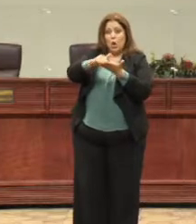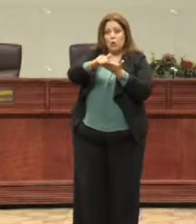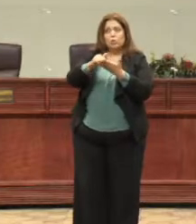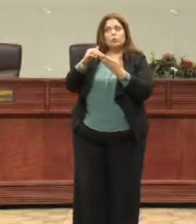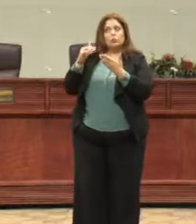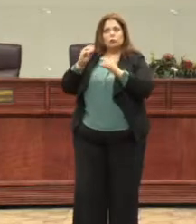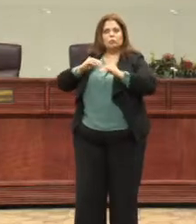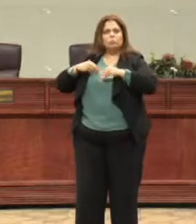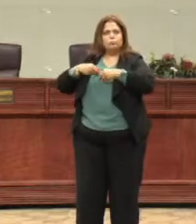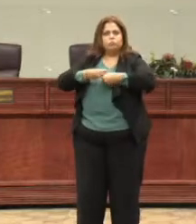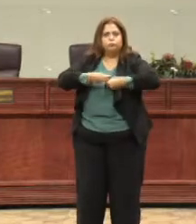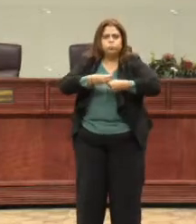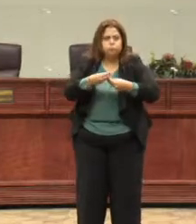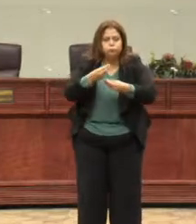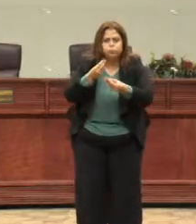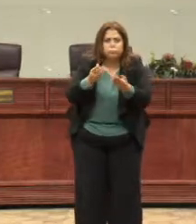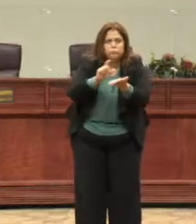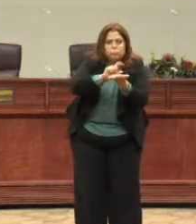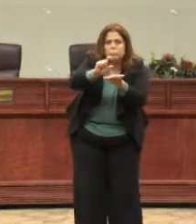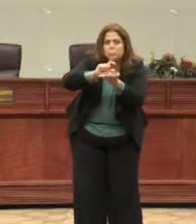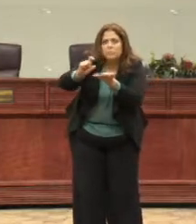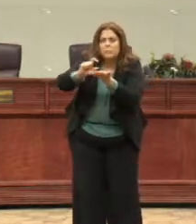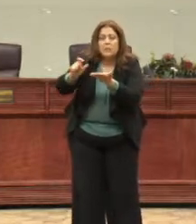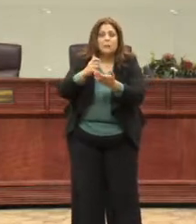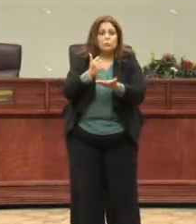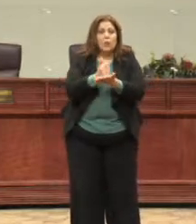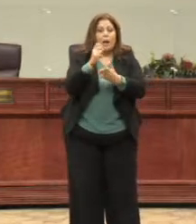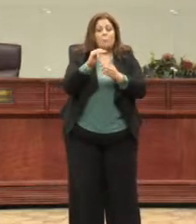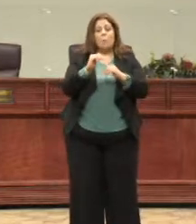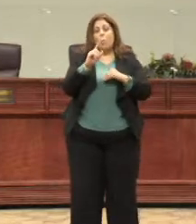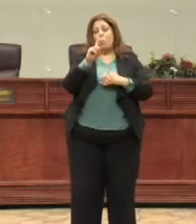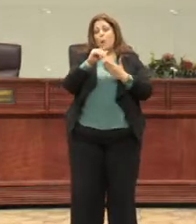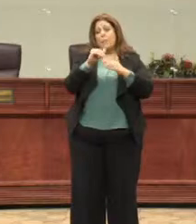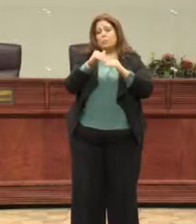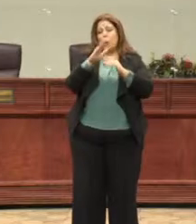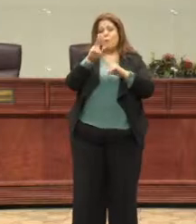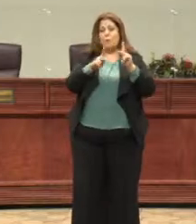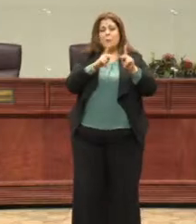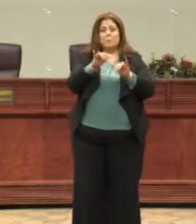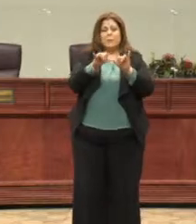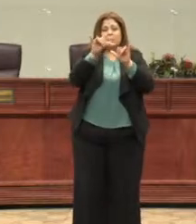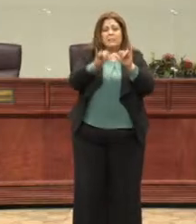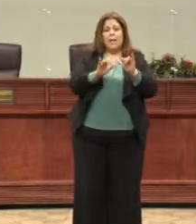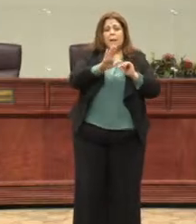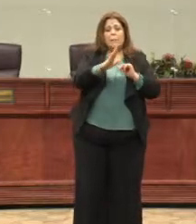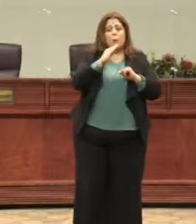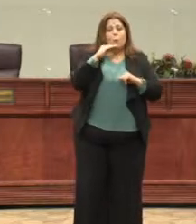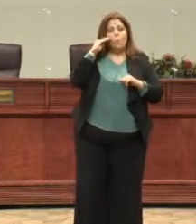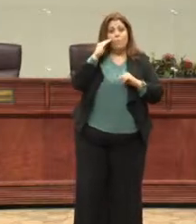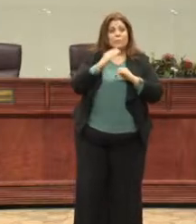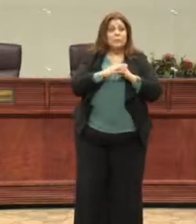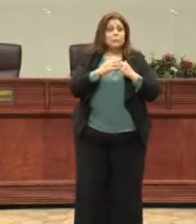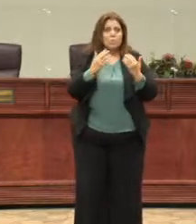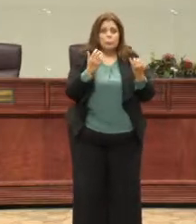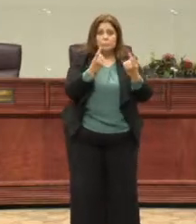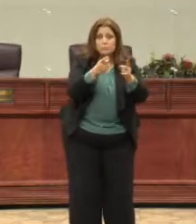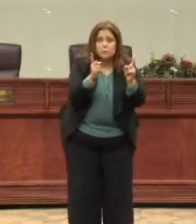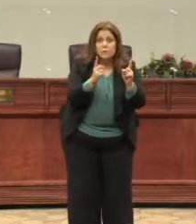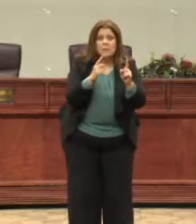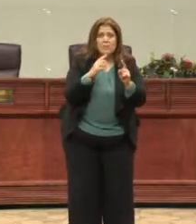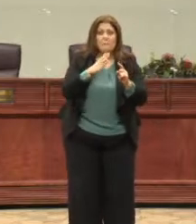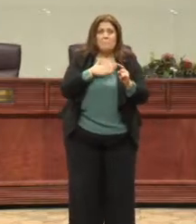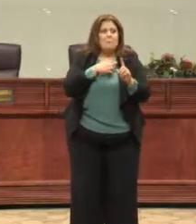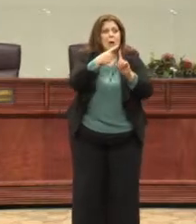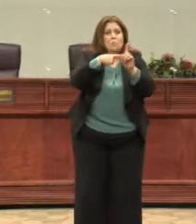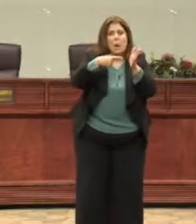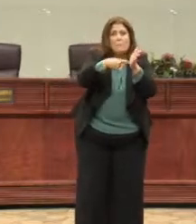over 1,000 families in their homes. We're asking Orange County residents who are behind on their rent payment